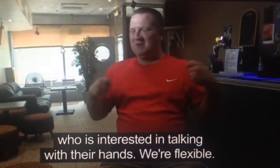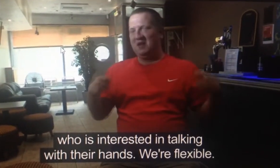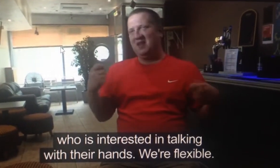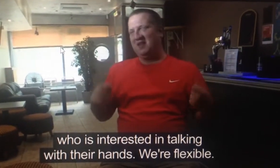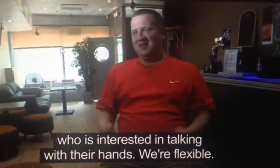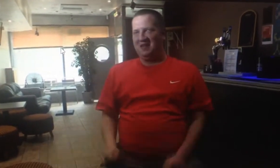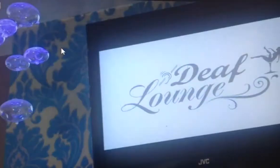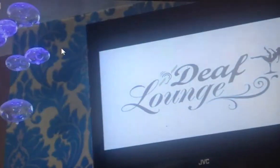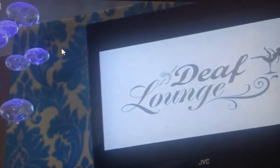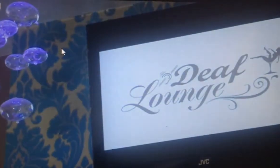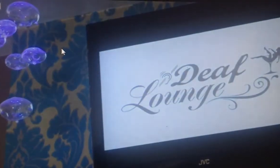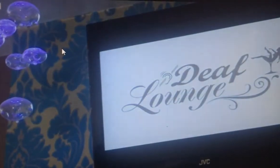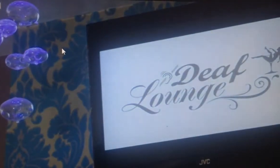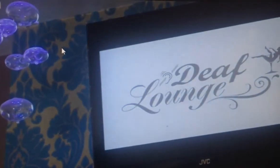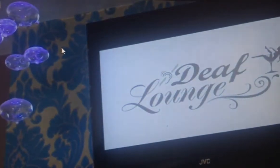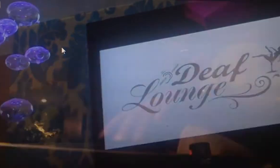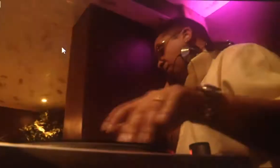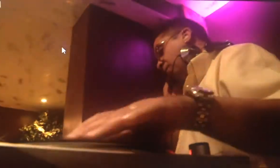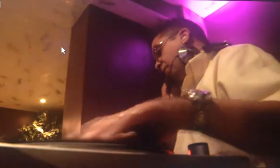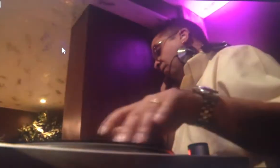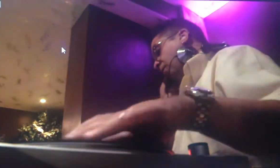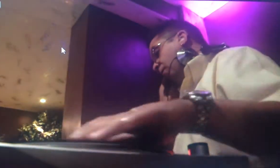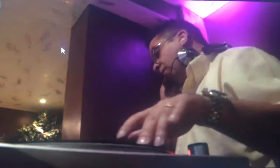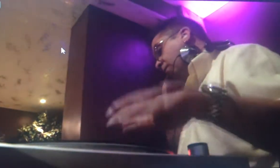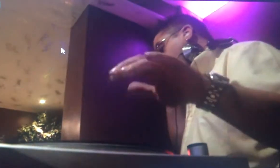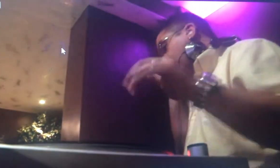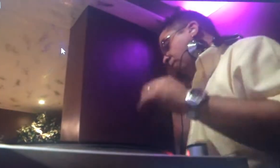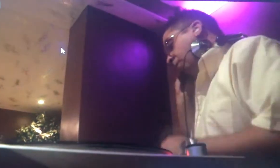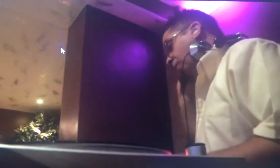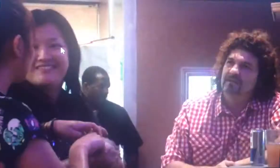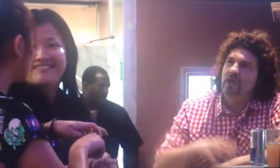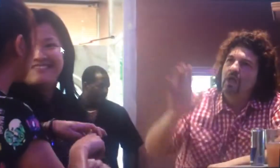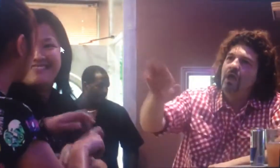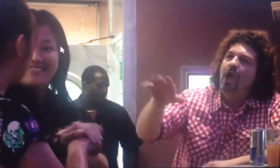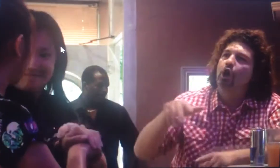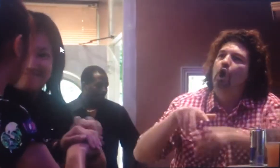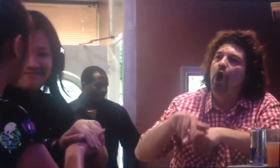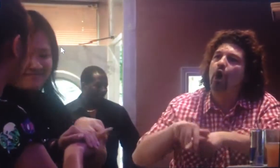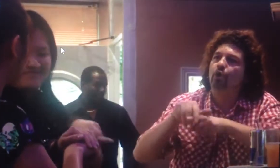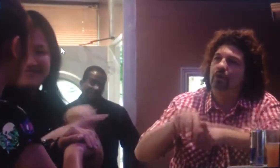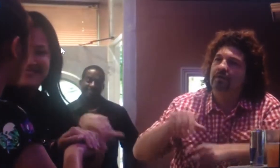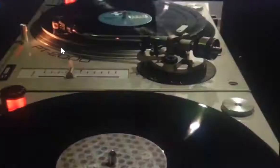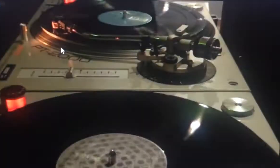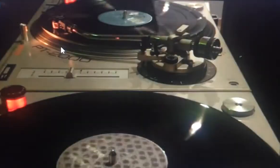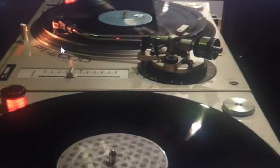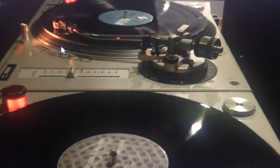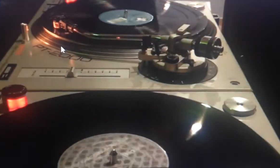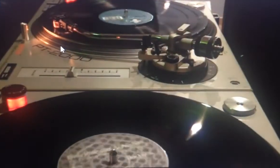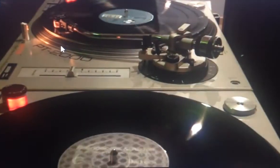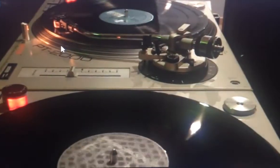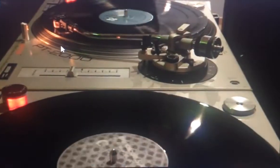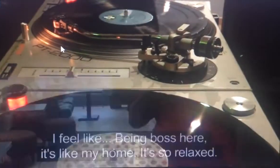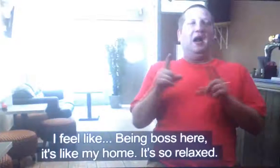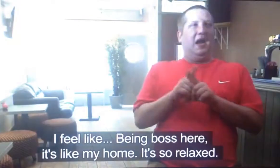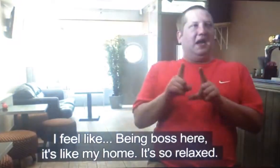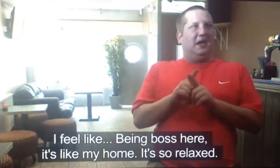I feel